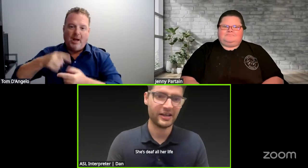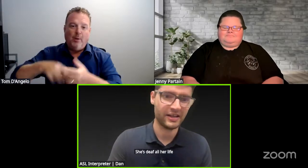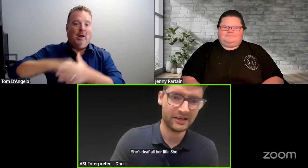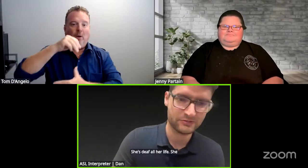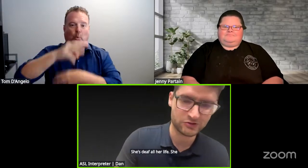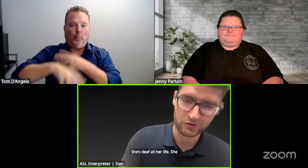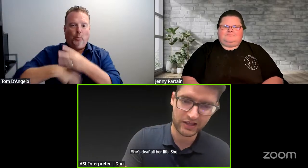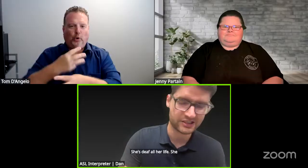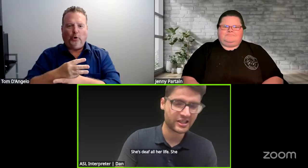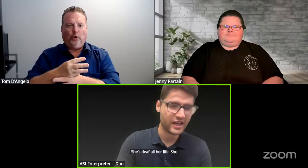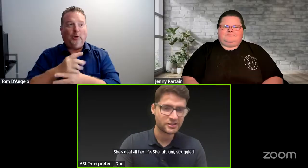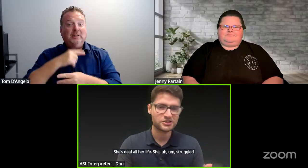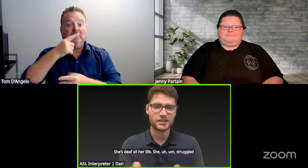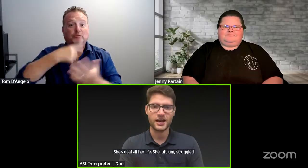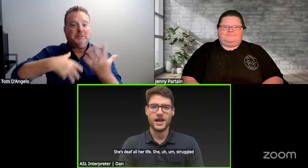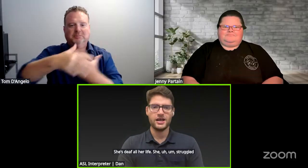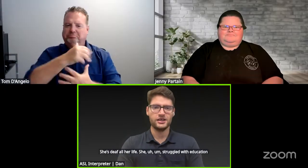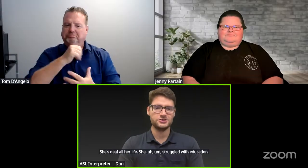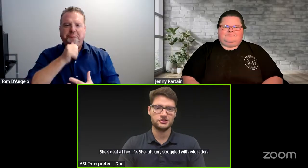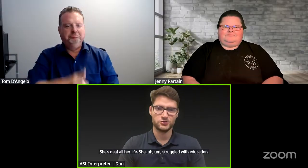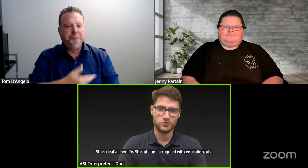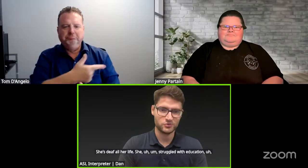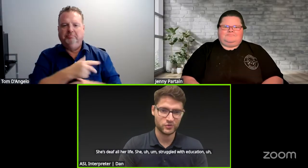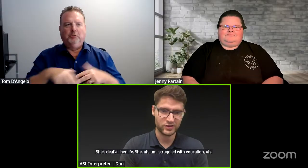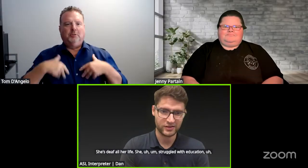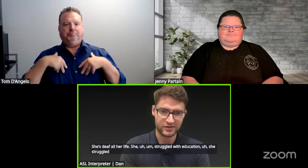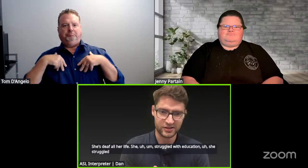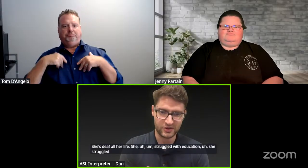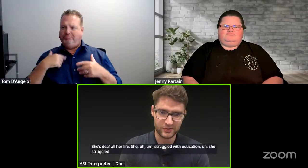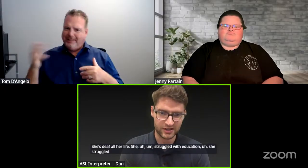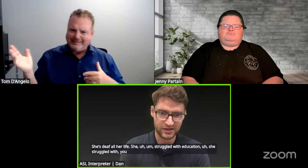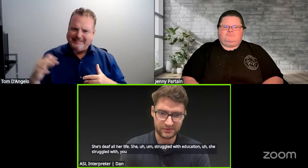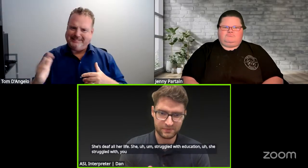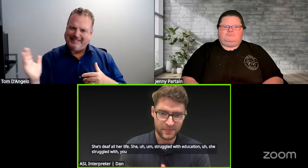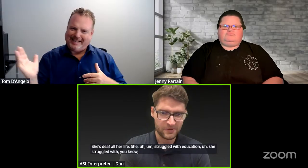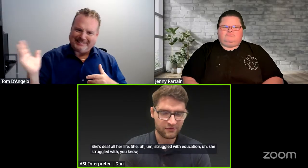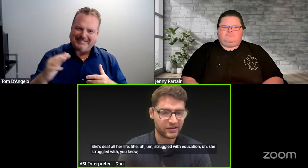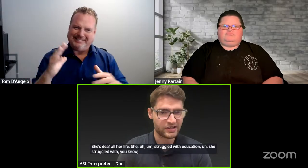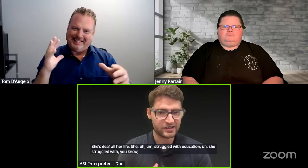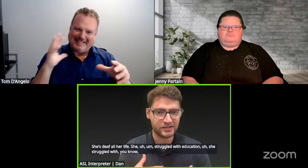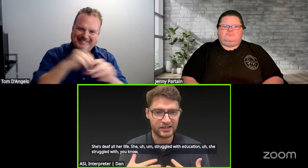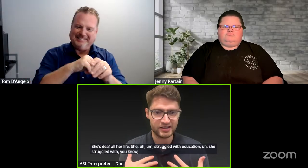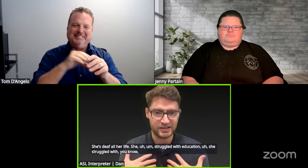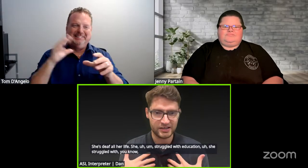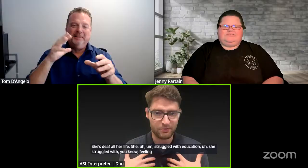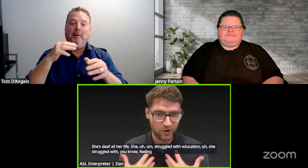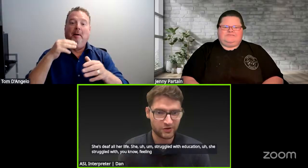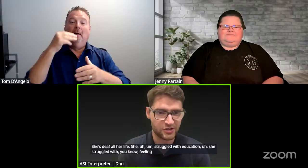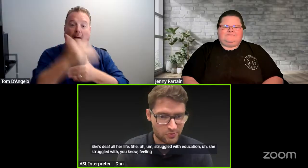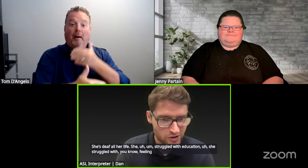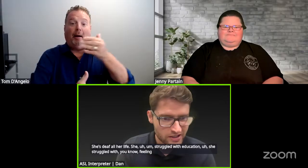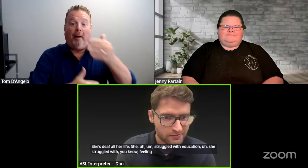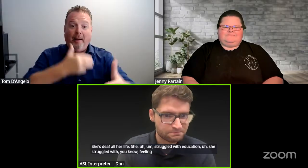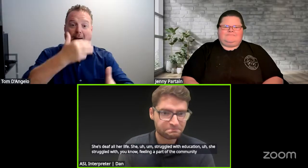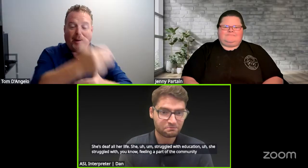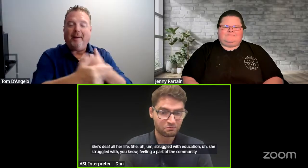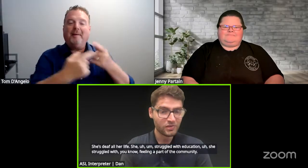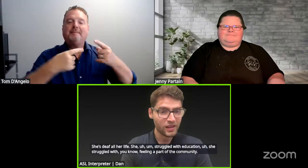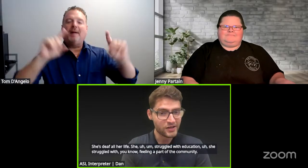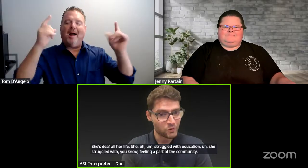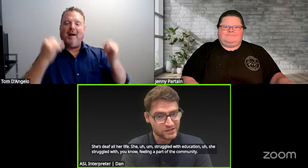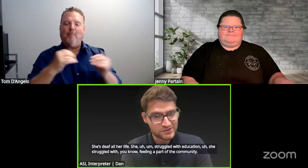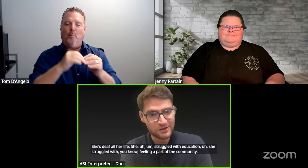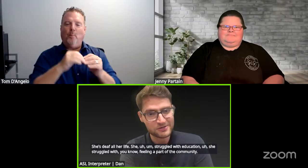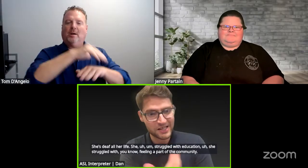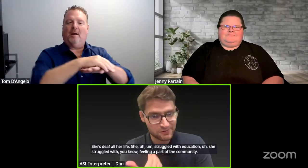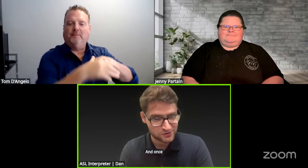She struggled with education. She struggled with, feeling a part of the community.